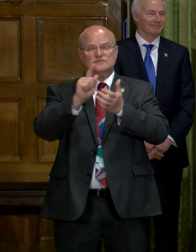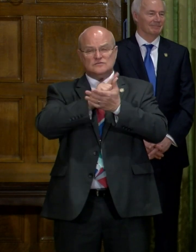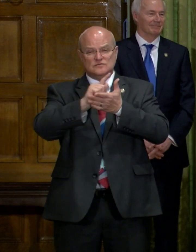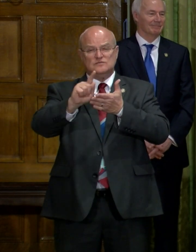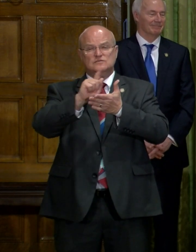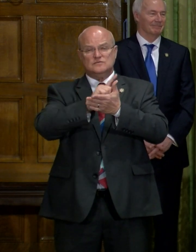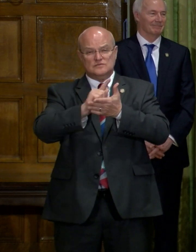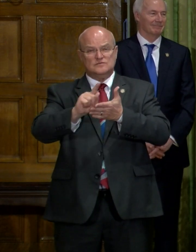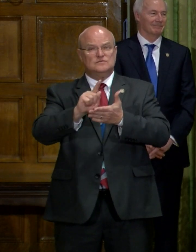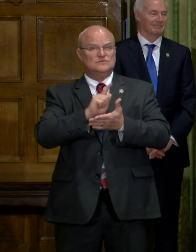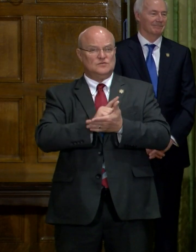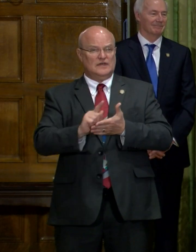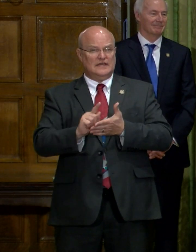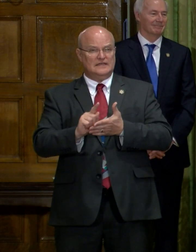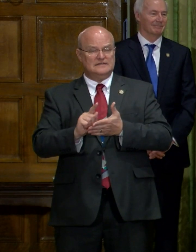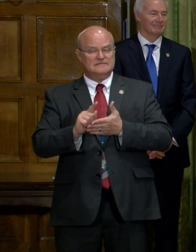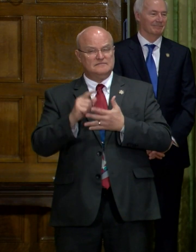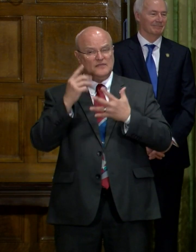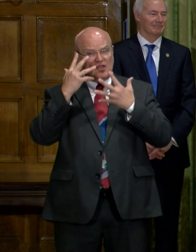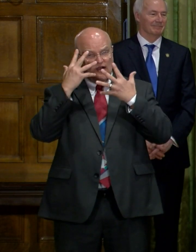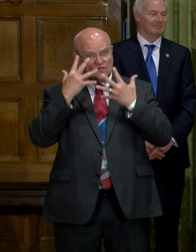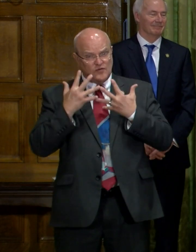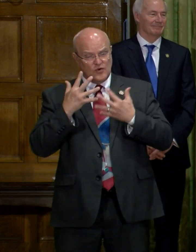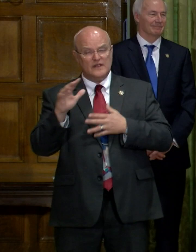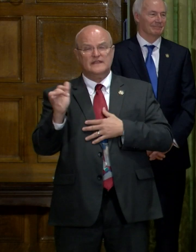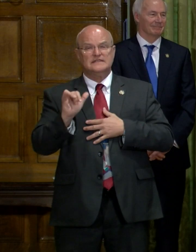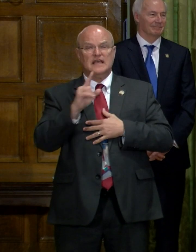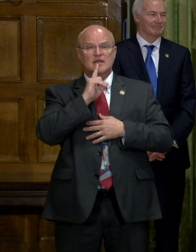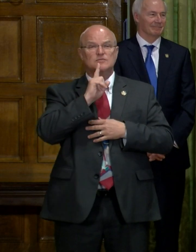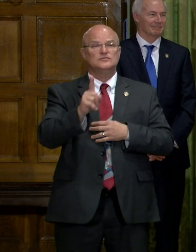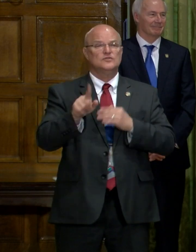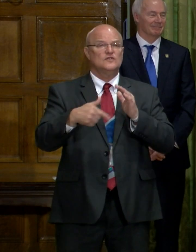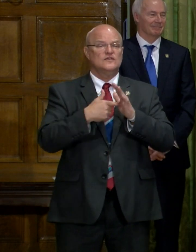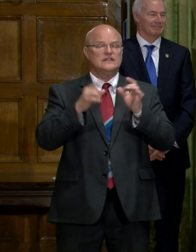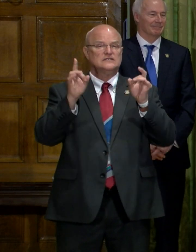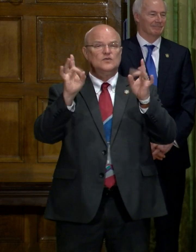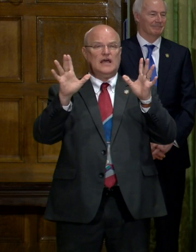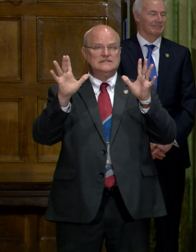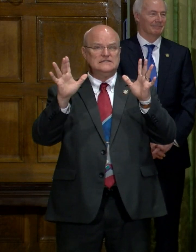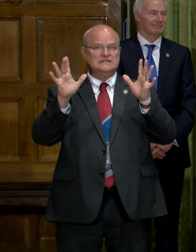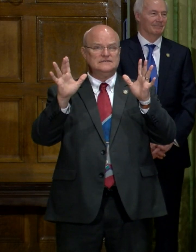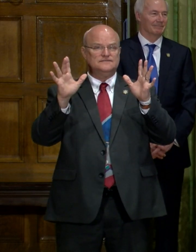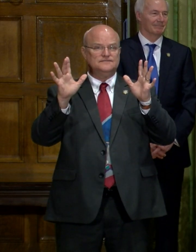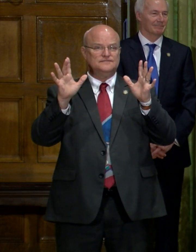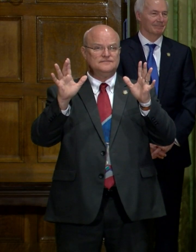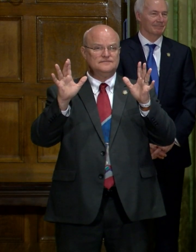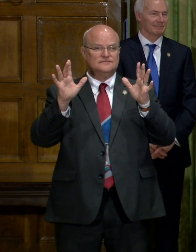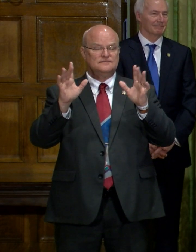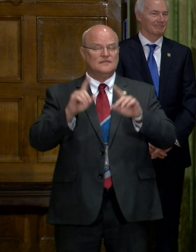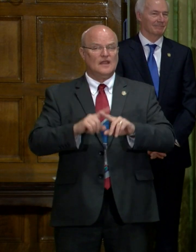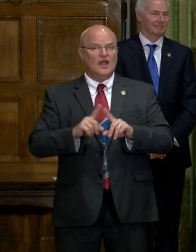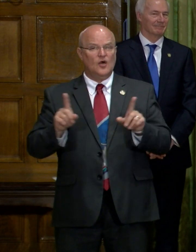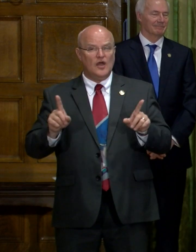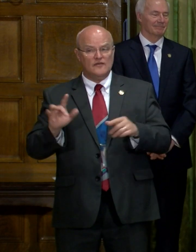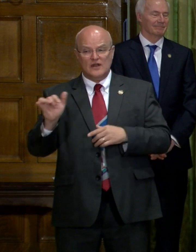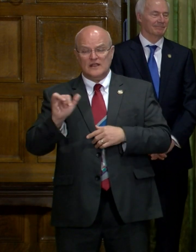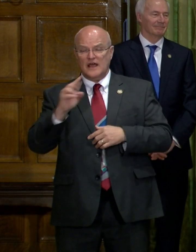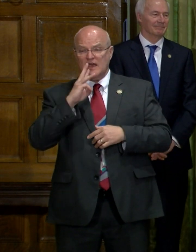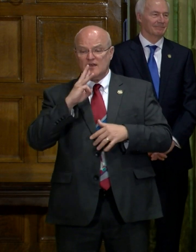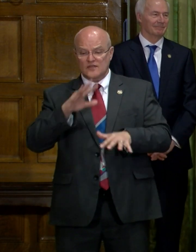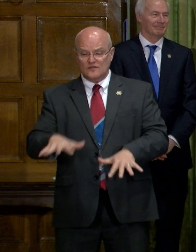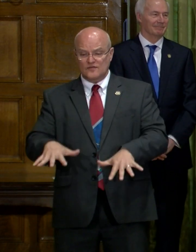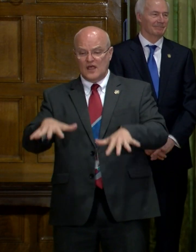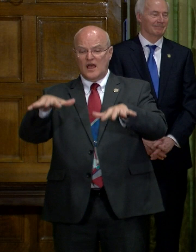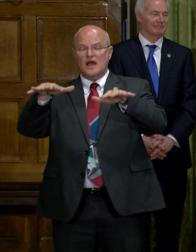weeks to come. Unfortunately, the same is true for this crisis. However, just like the